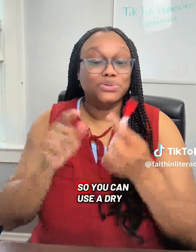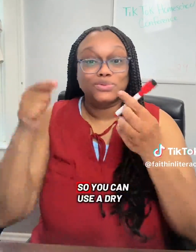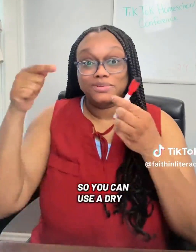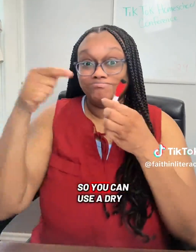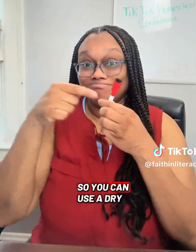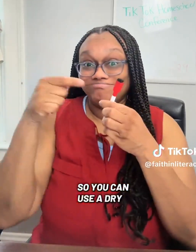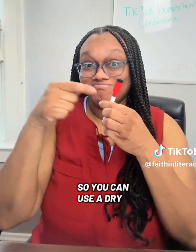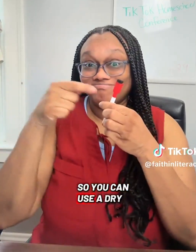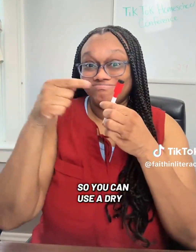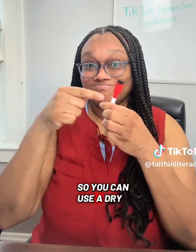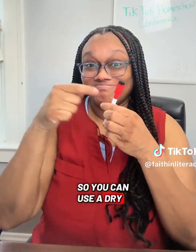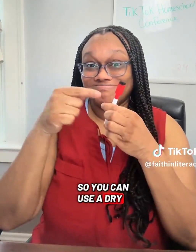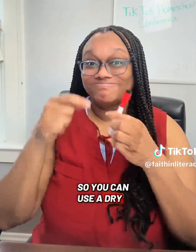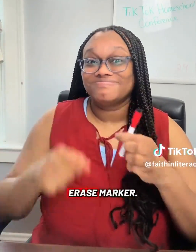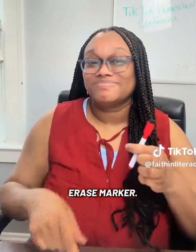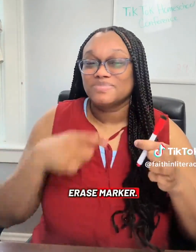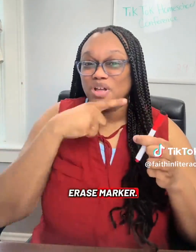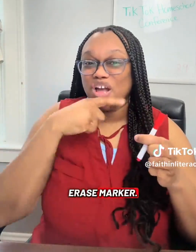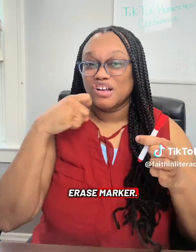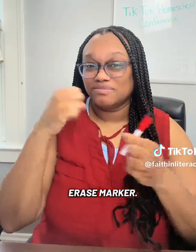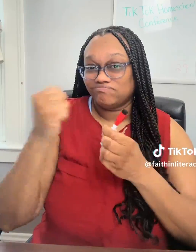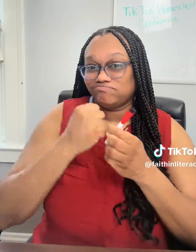So you can use a dry erase marker.